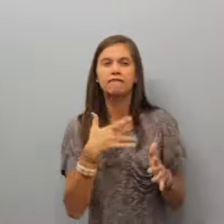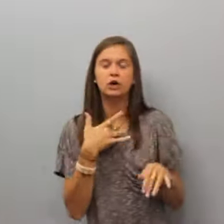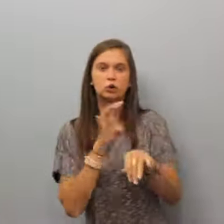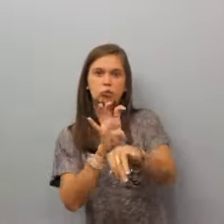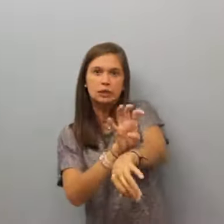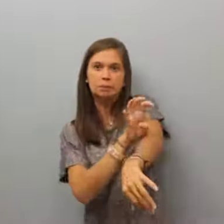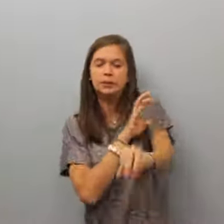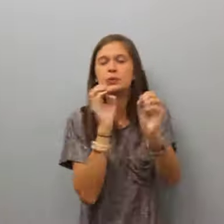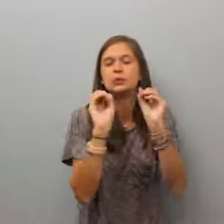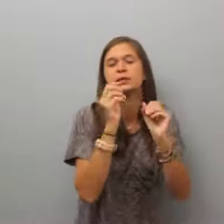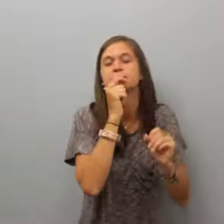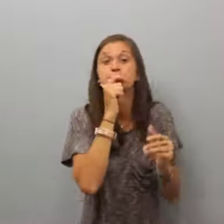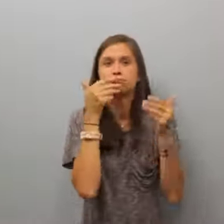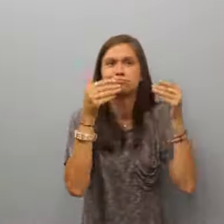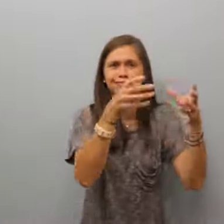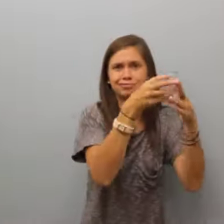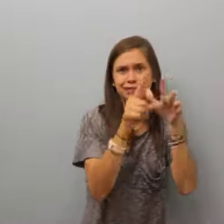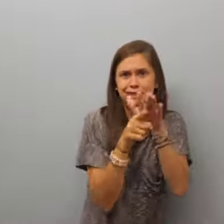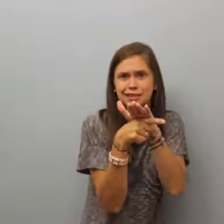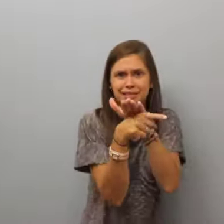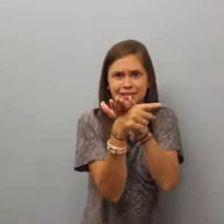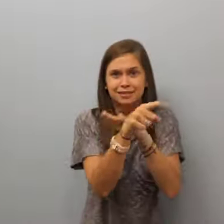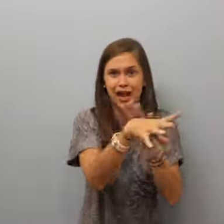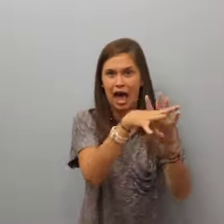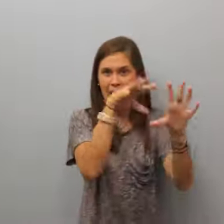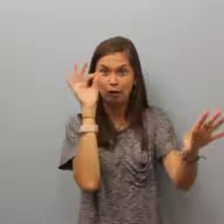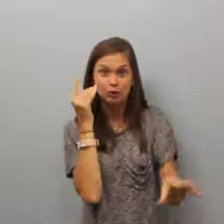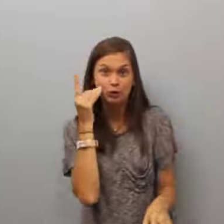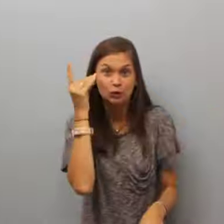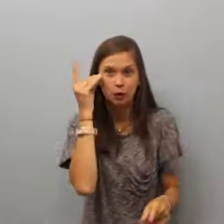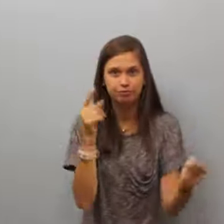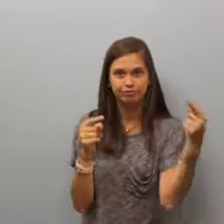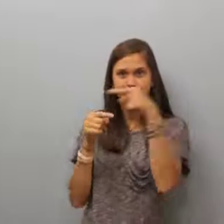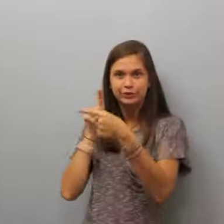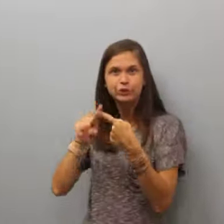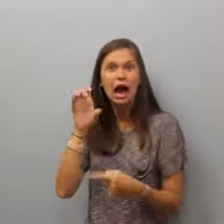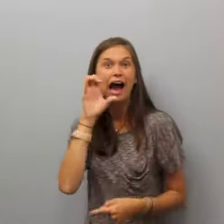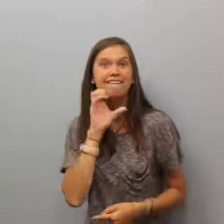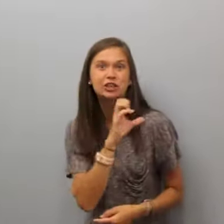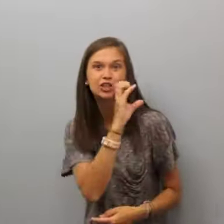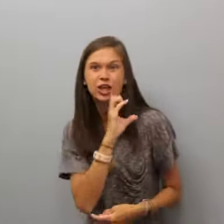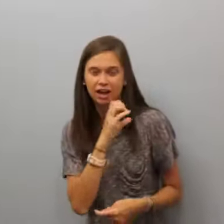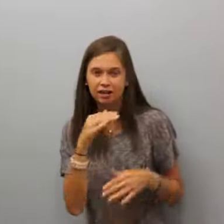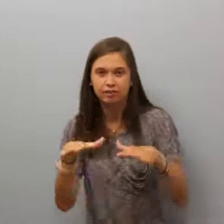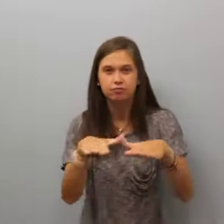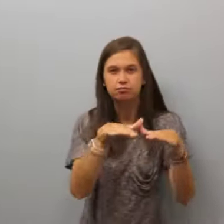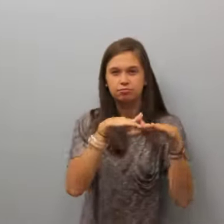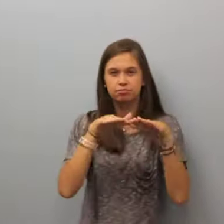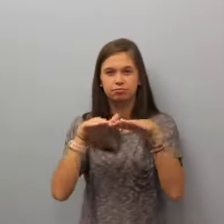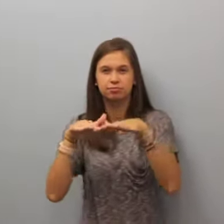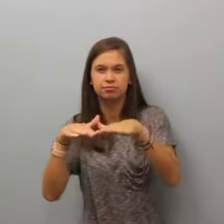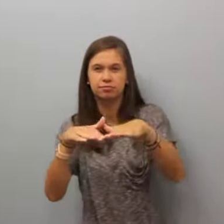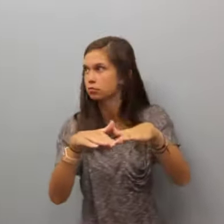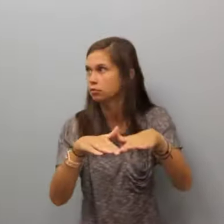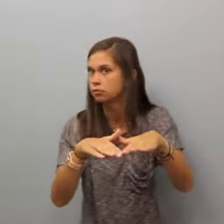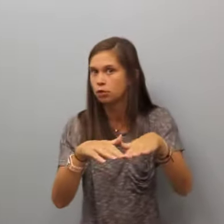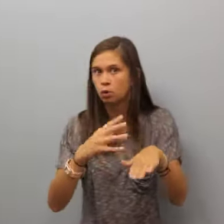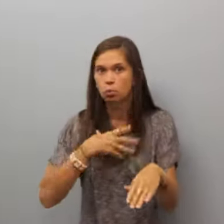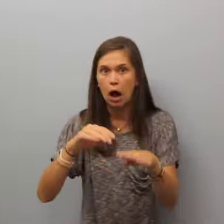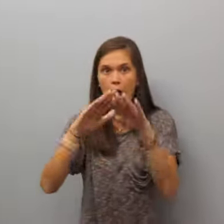way too creepy to do it in the girls' dorm. So instead, we went into the cafeteria. And it was so weird because as we were doing